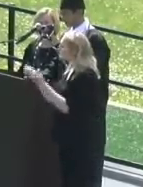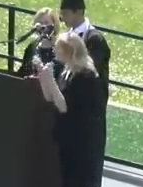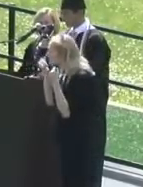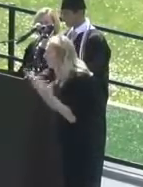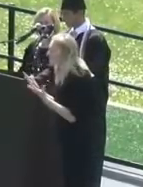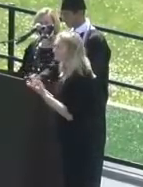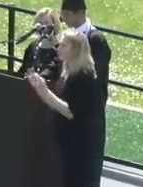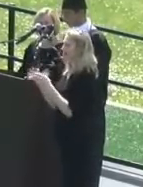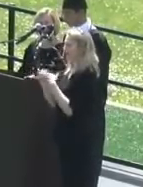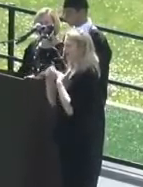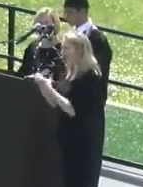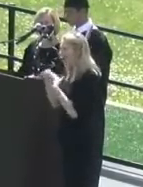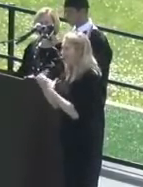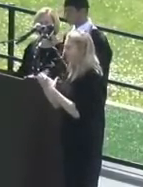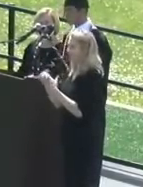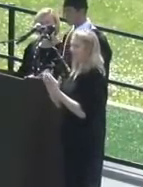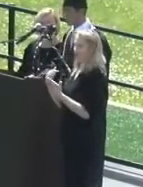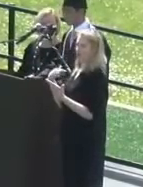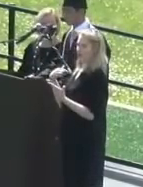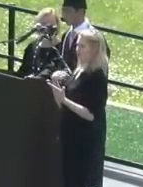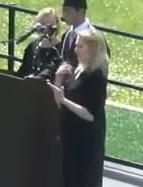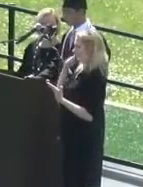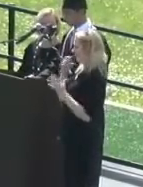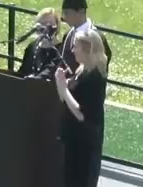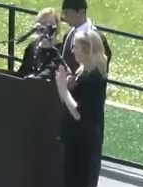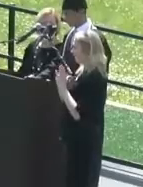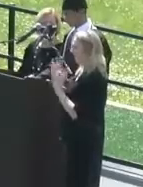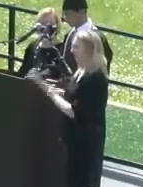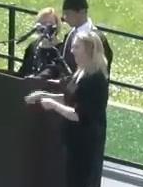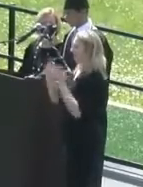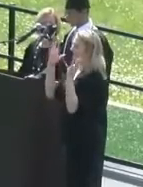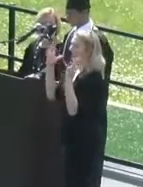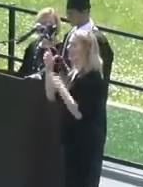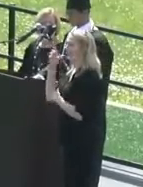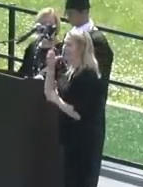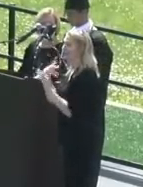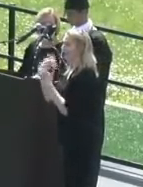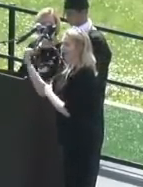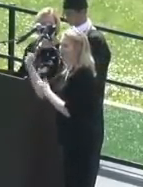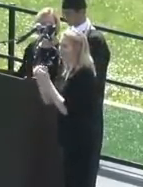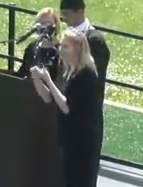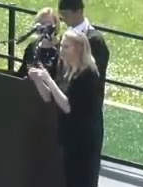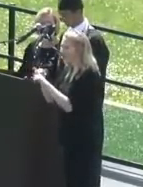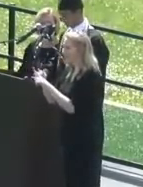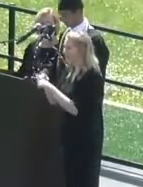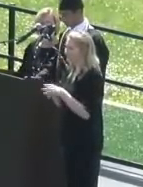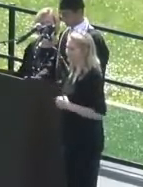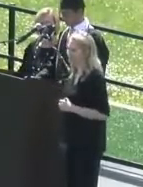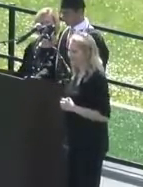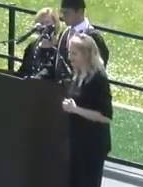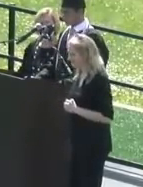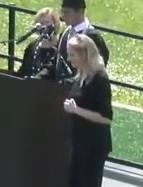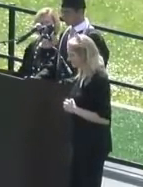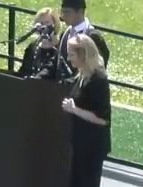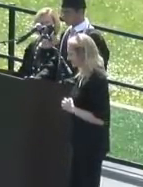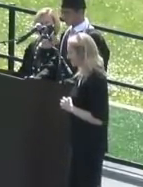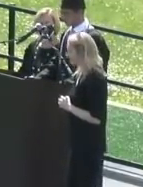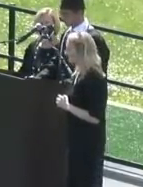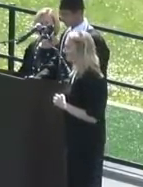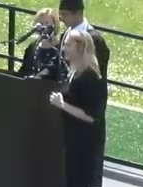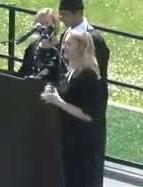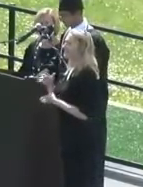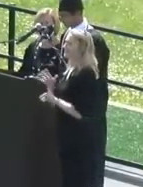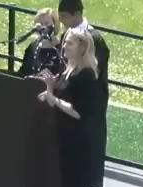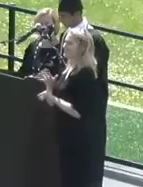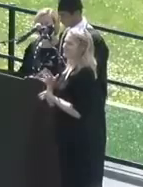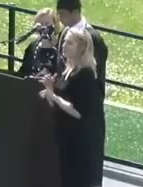in a short amount of time that we started breaking the rules and going out for lunch with our friends. We made the most of senior year